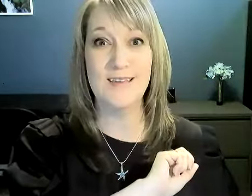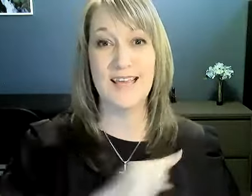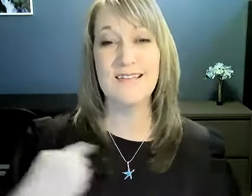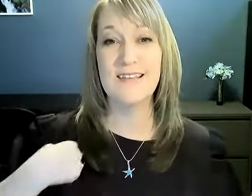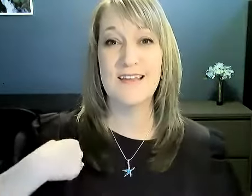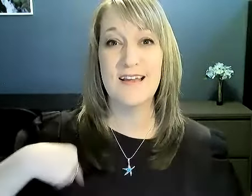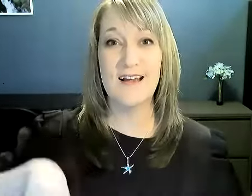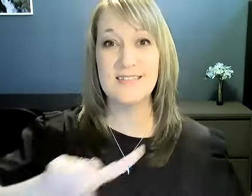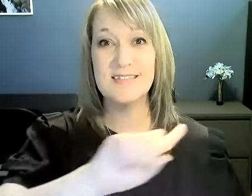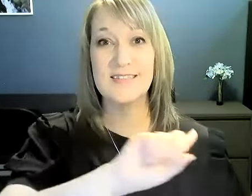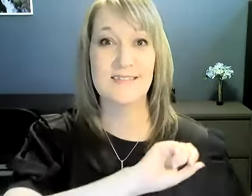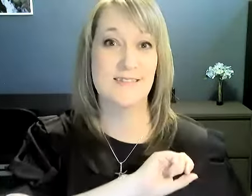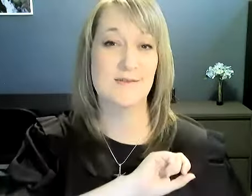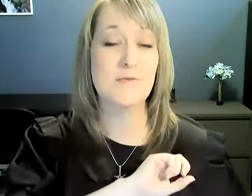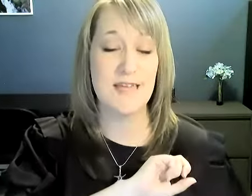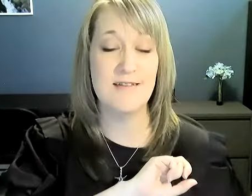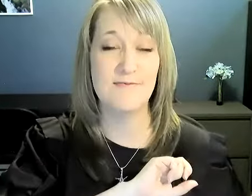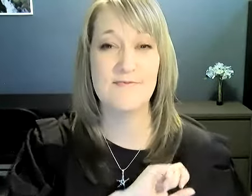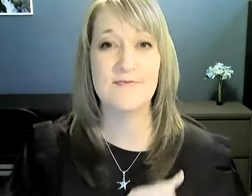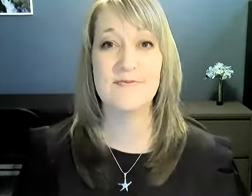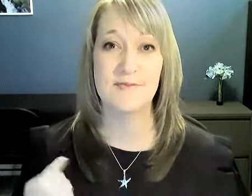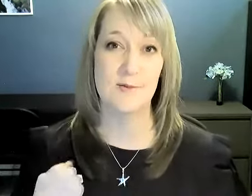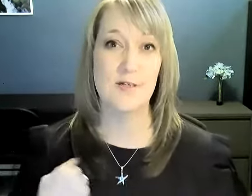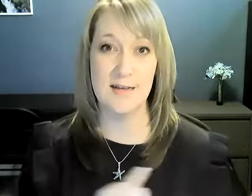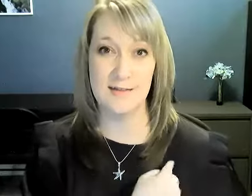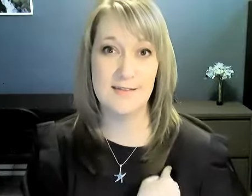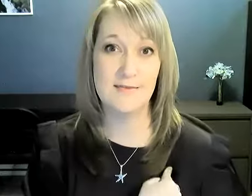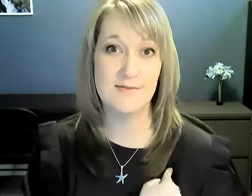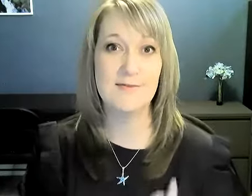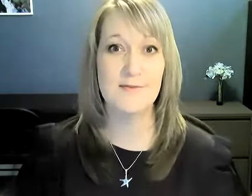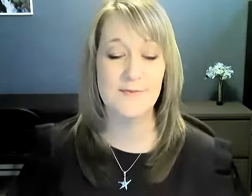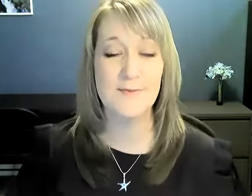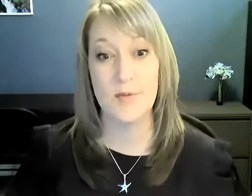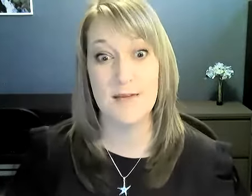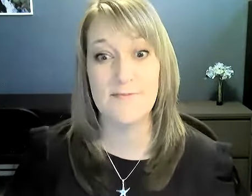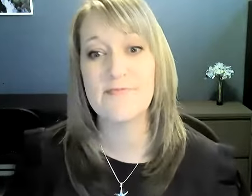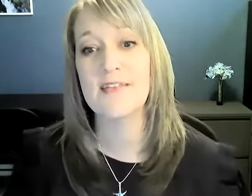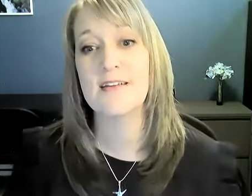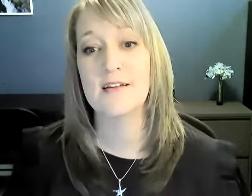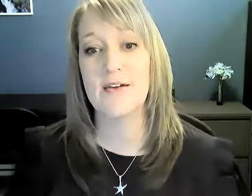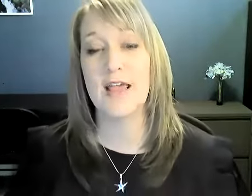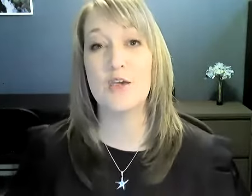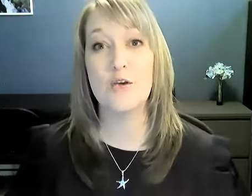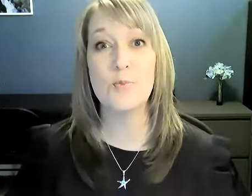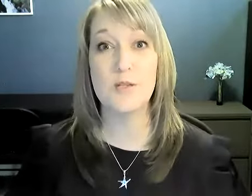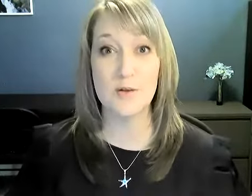okay? Us or we, or us, we. All right, you